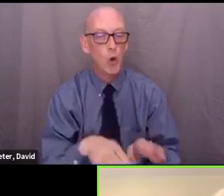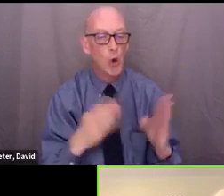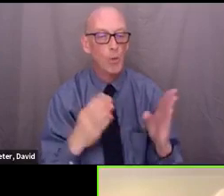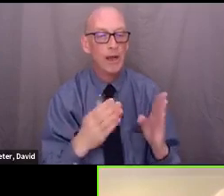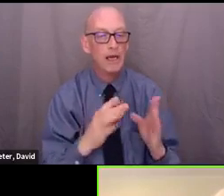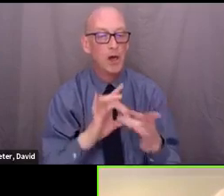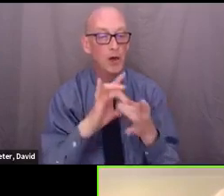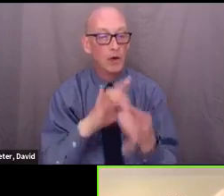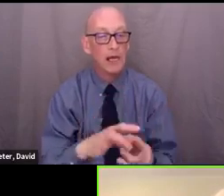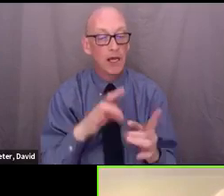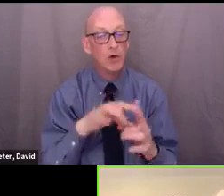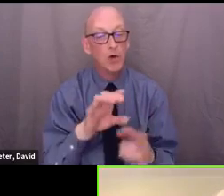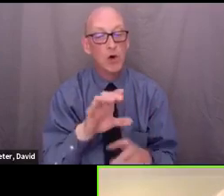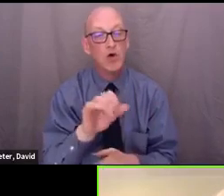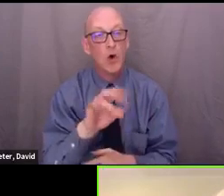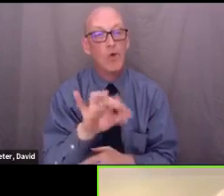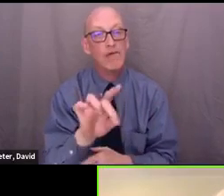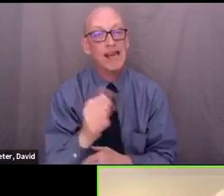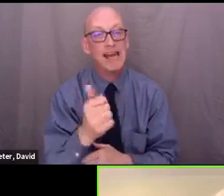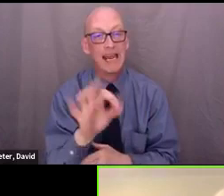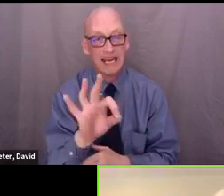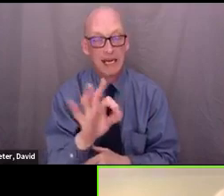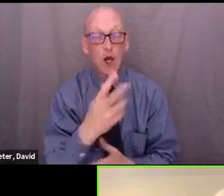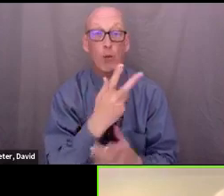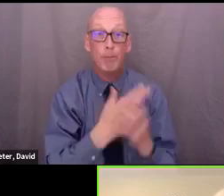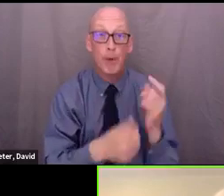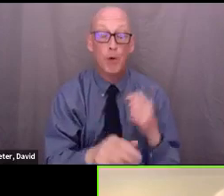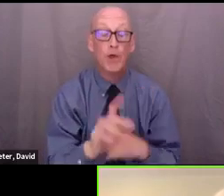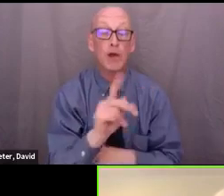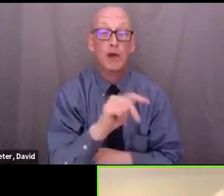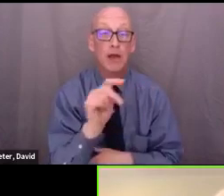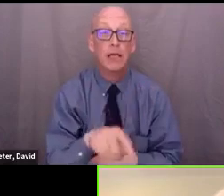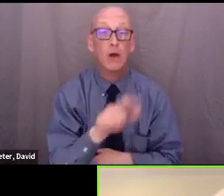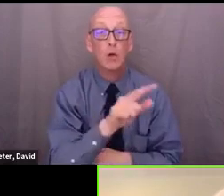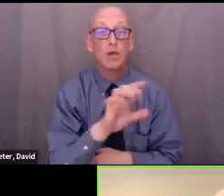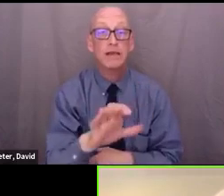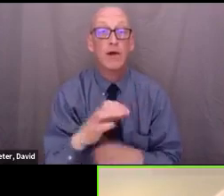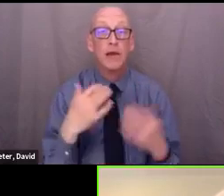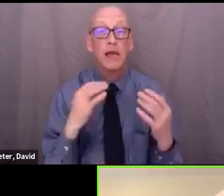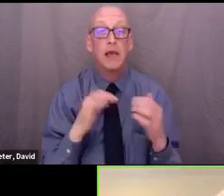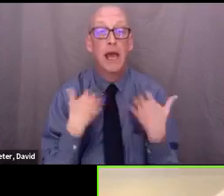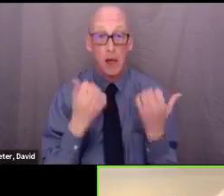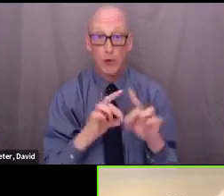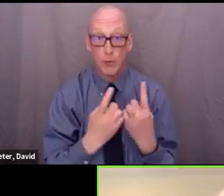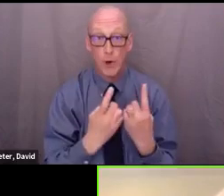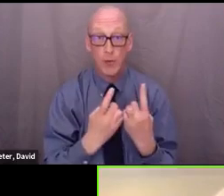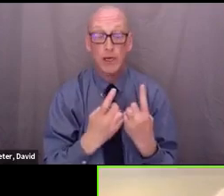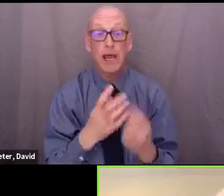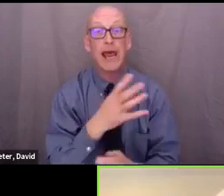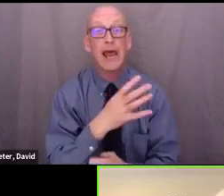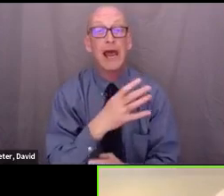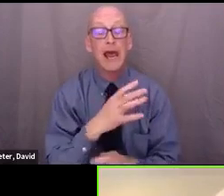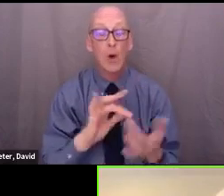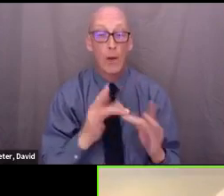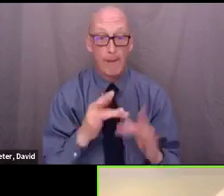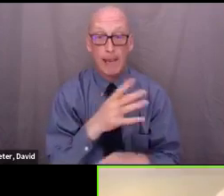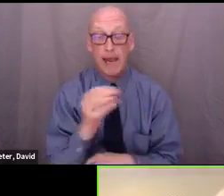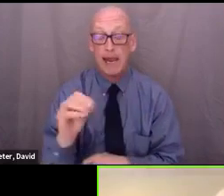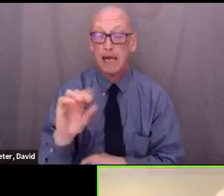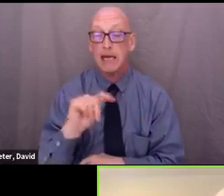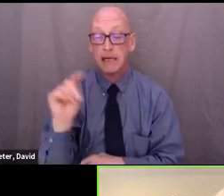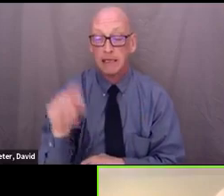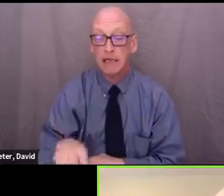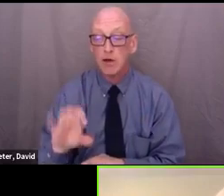guidelines, and that's on both the Toledo-Lucas County Health Department website and on the Toledo Regional Chamber of Commerce website.